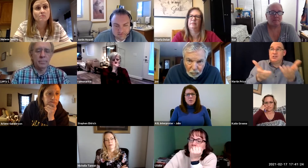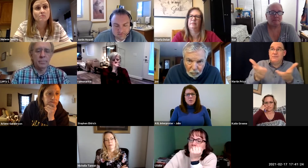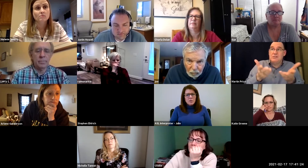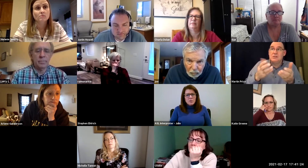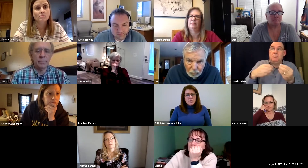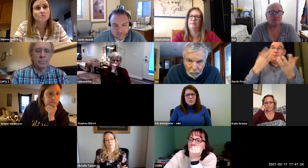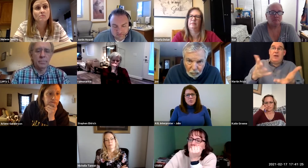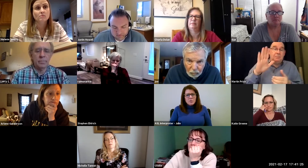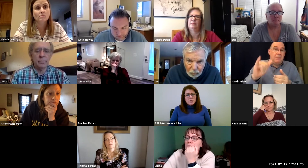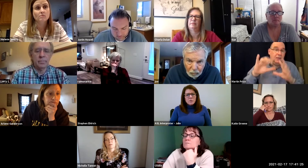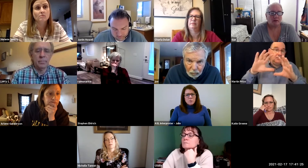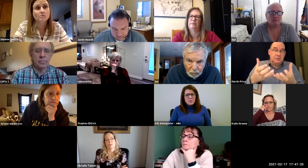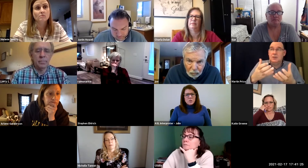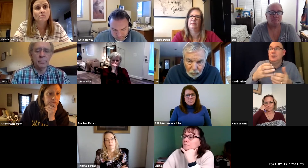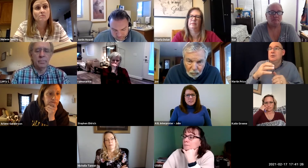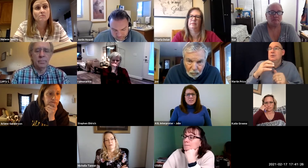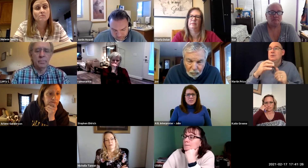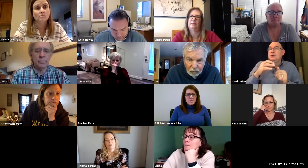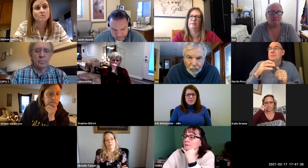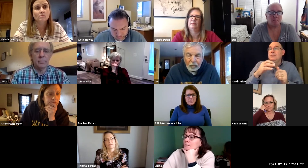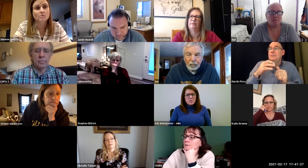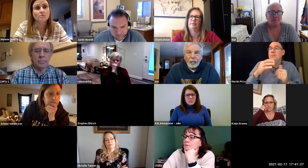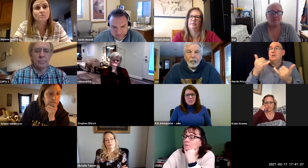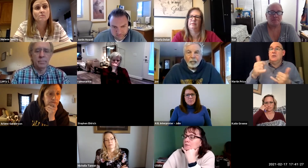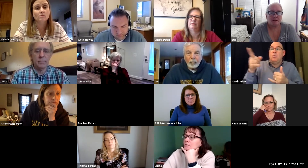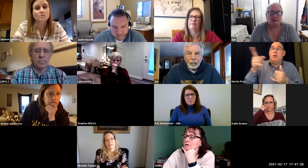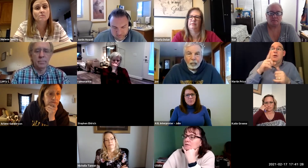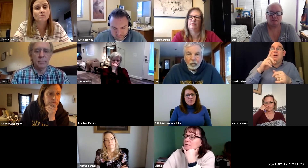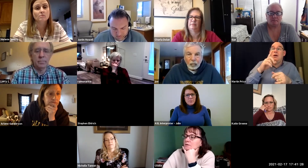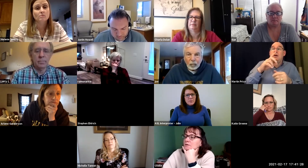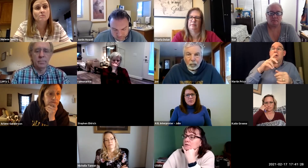director to run the services by the division.